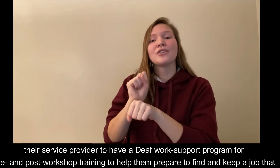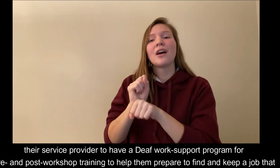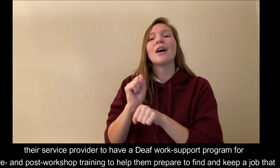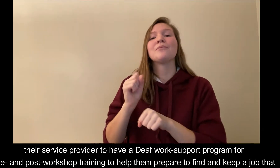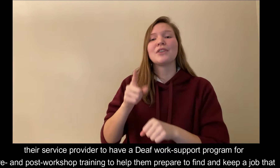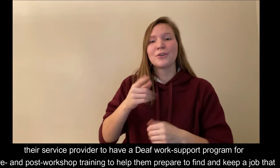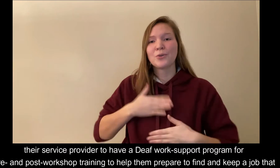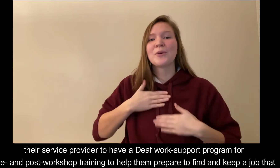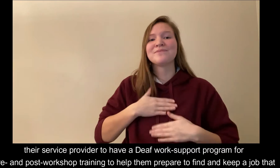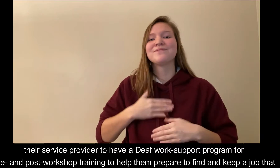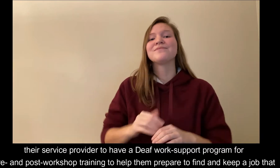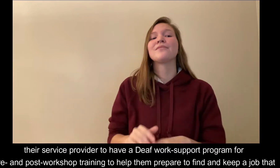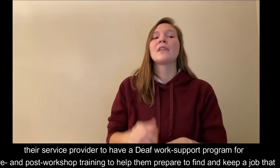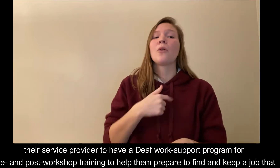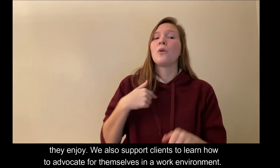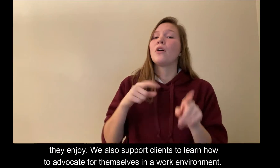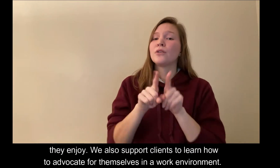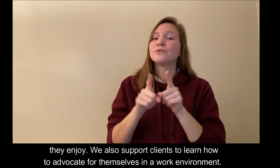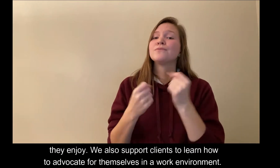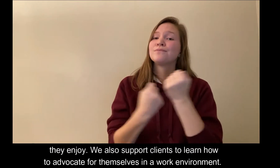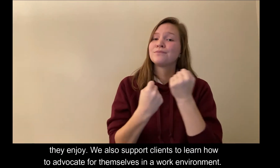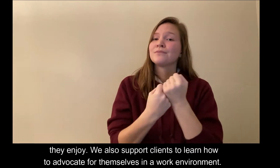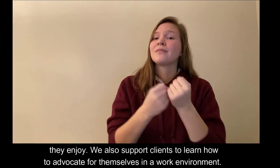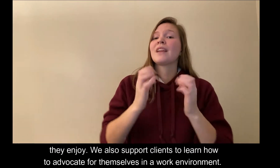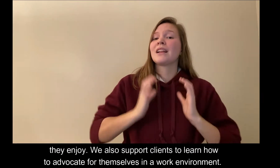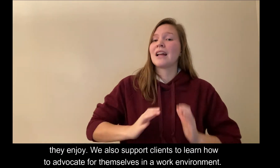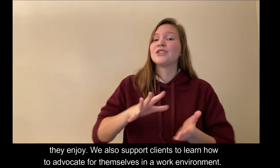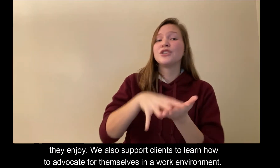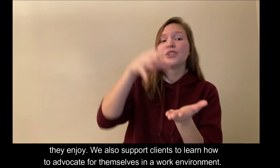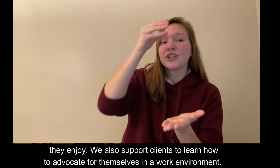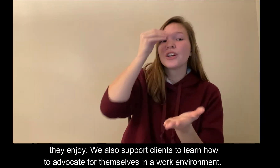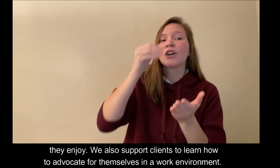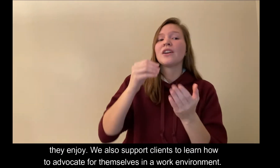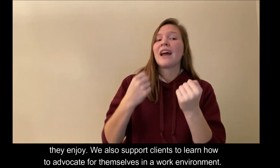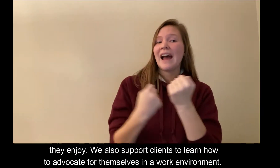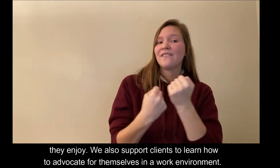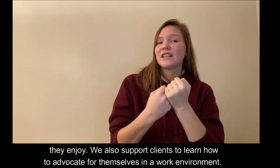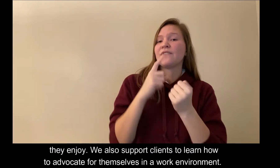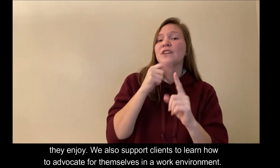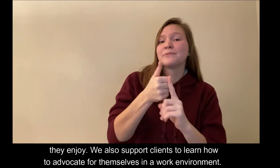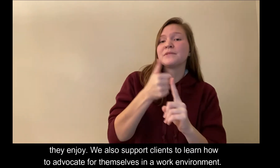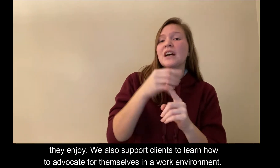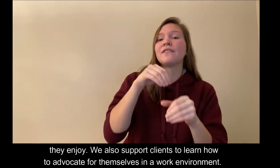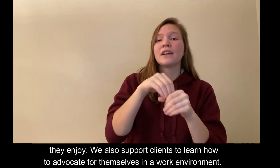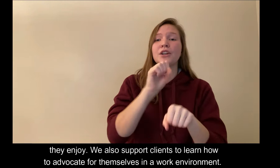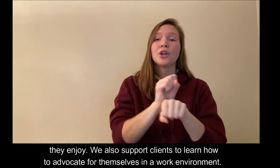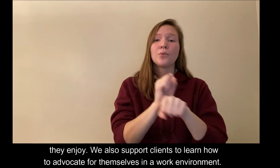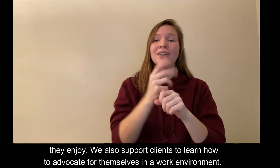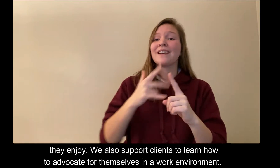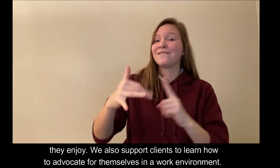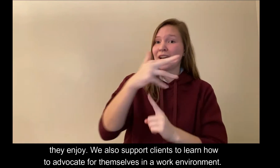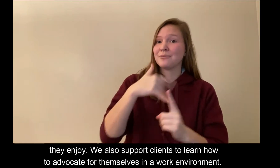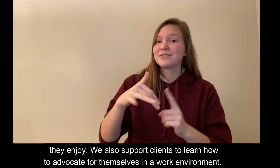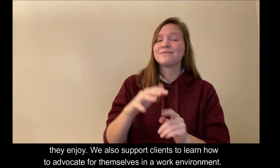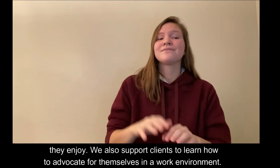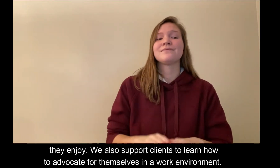to find and keep a job that they enjoy. We also support clients to learn how to advocate for themselves in a